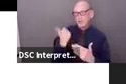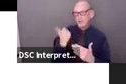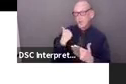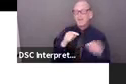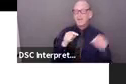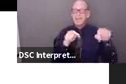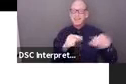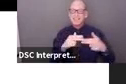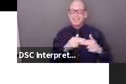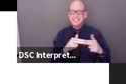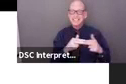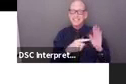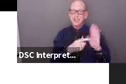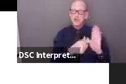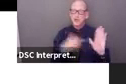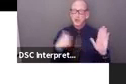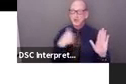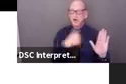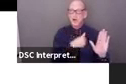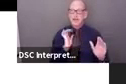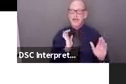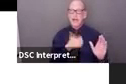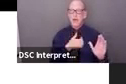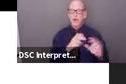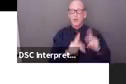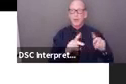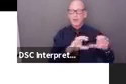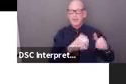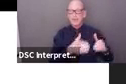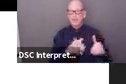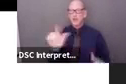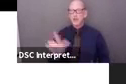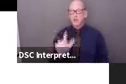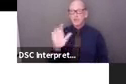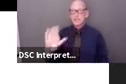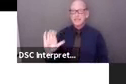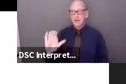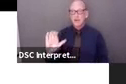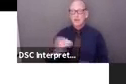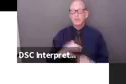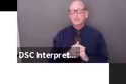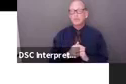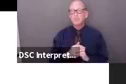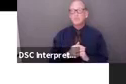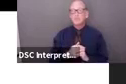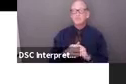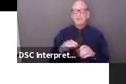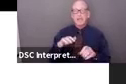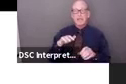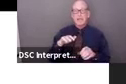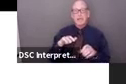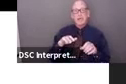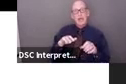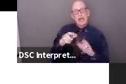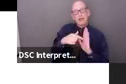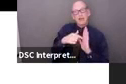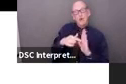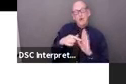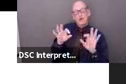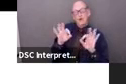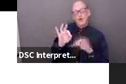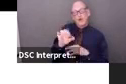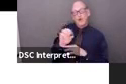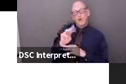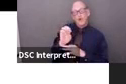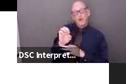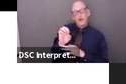this really shows us, our population in Lucas County and outlines, kind of the framework. And the